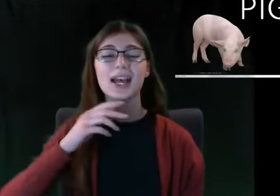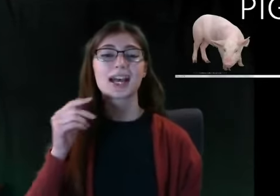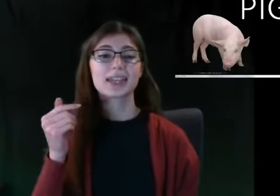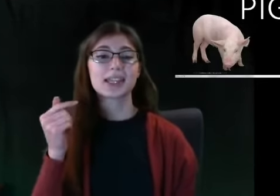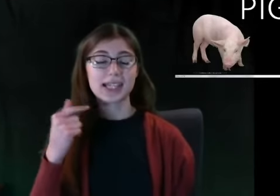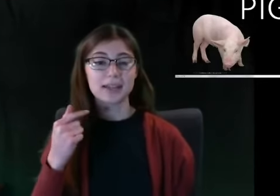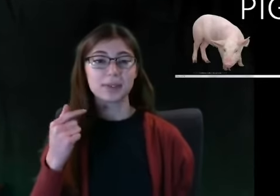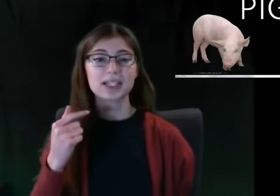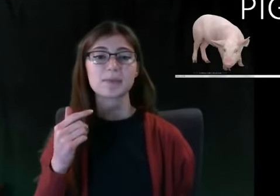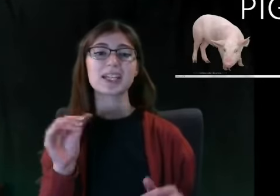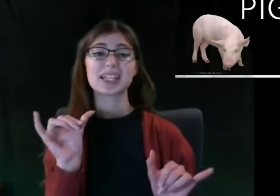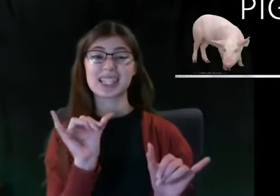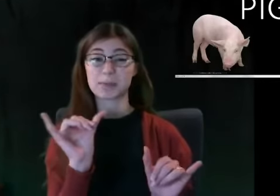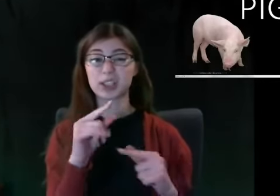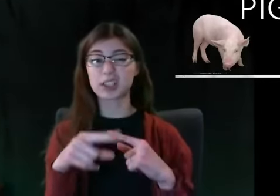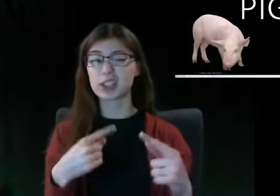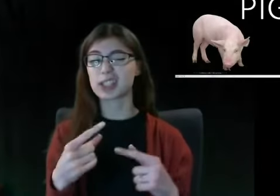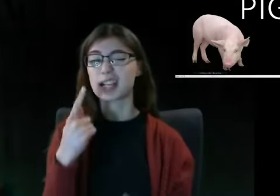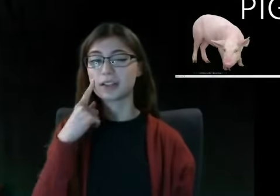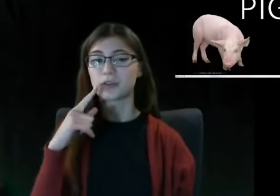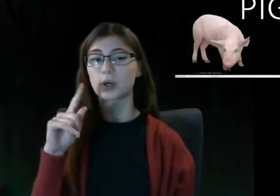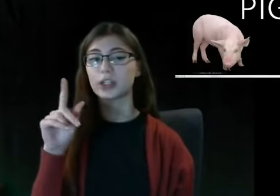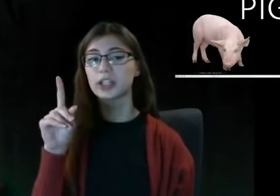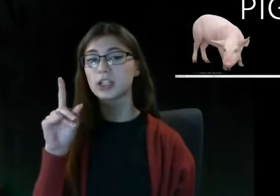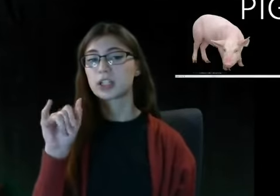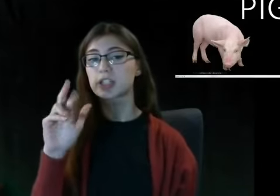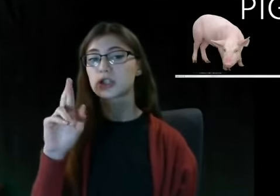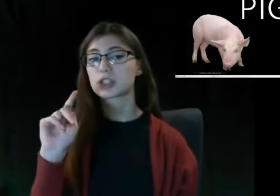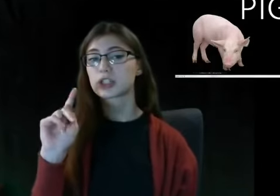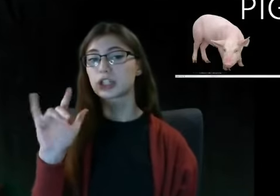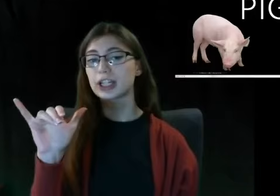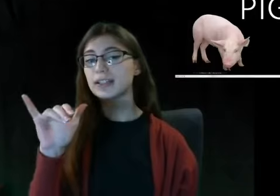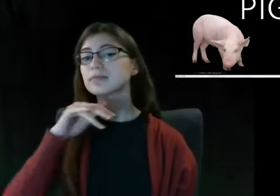The sign placement is similar to the sign for dirty,